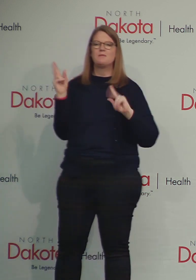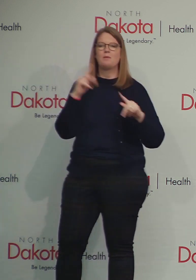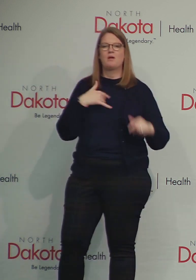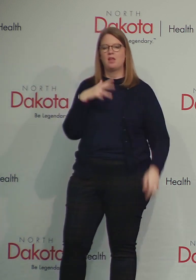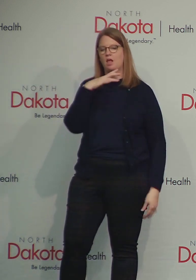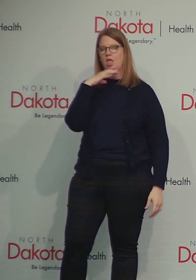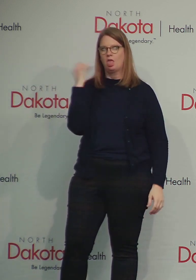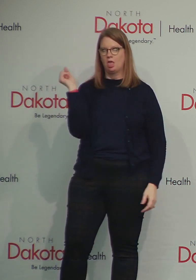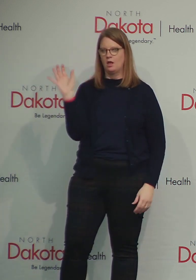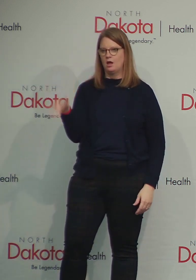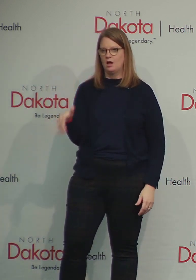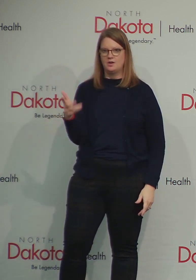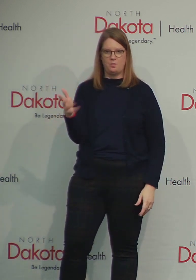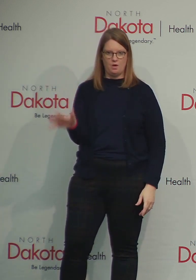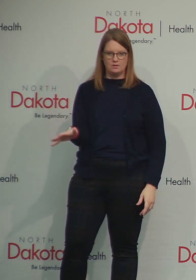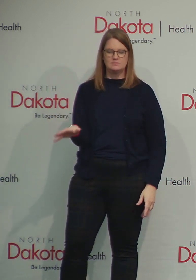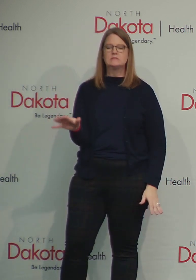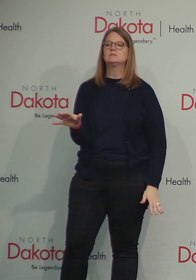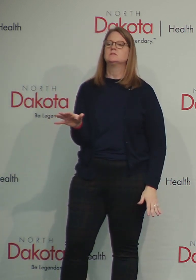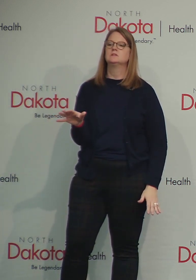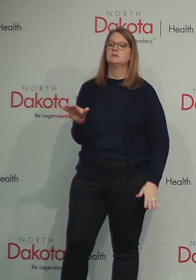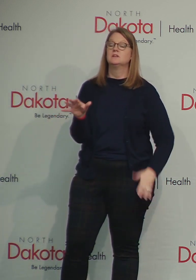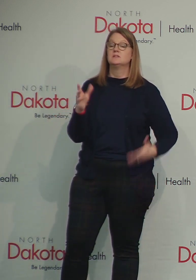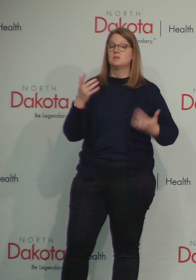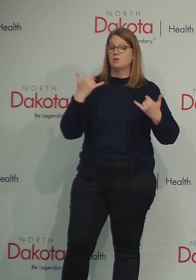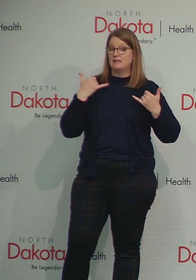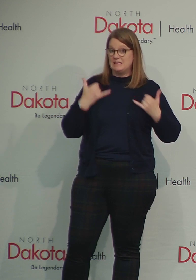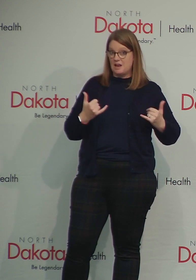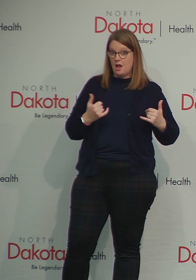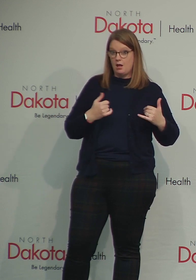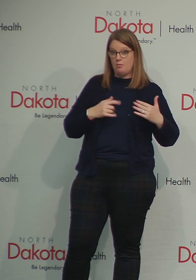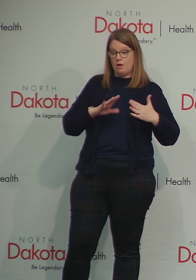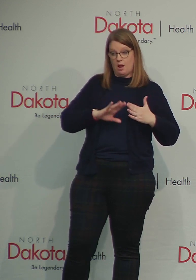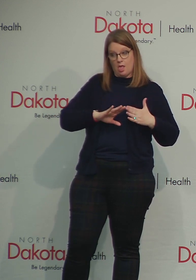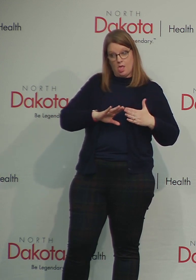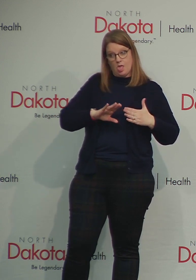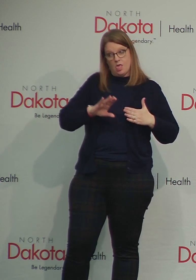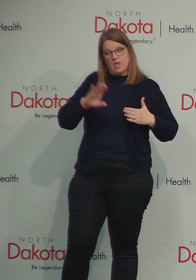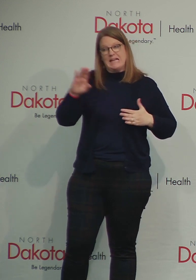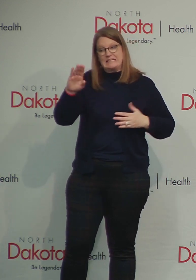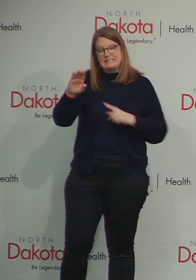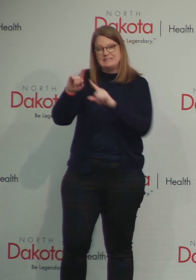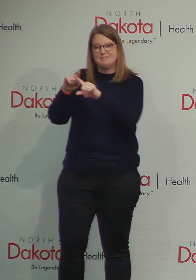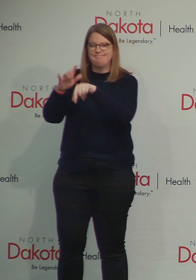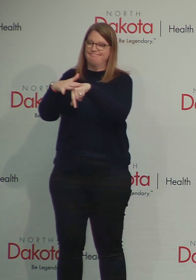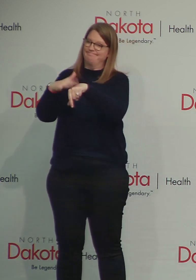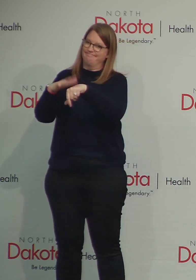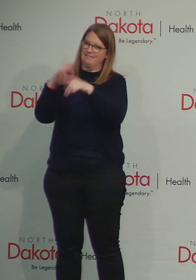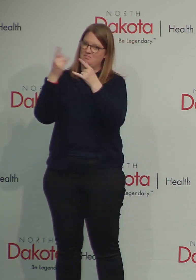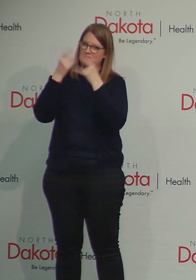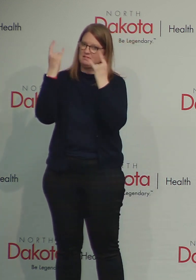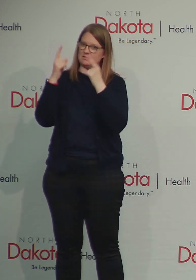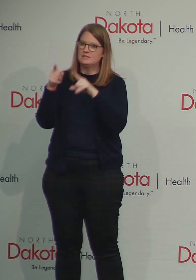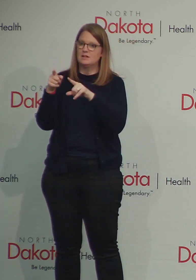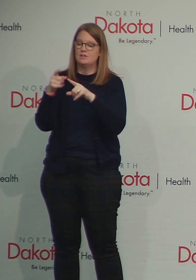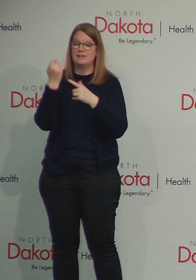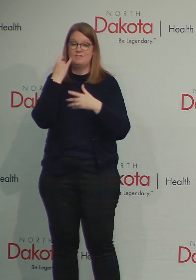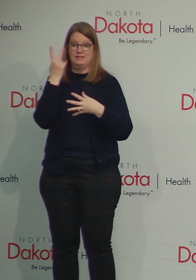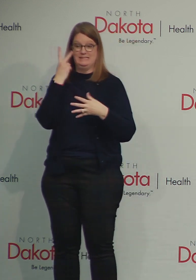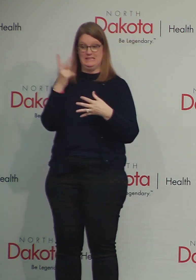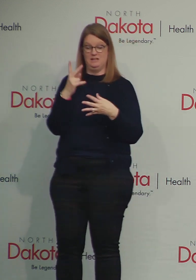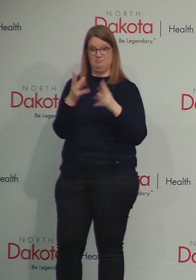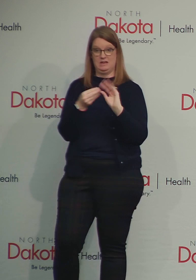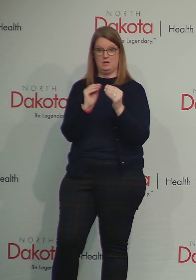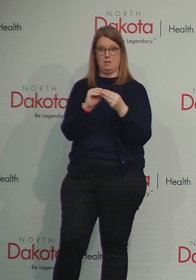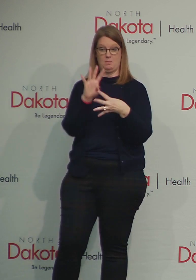think, stepping up to the plate right at the time when people needed to step up to the plate was the timing. If you look at the charts we've shown